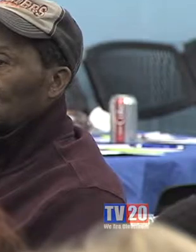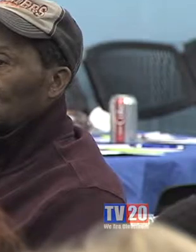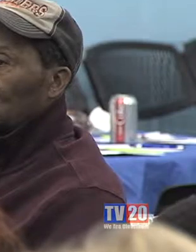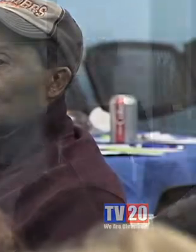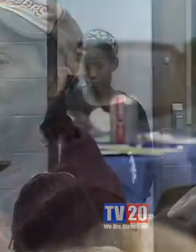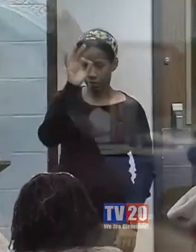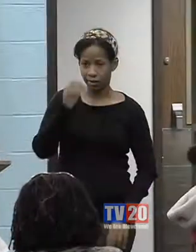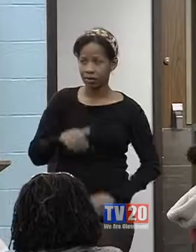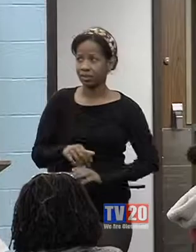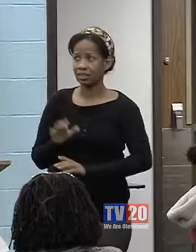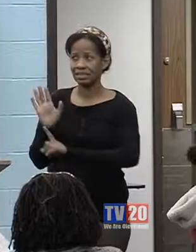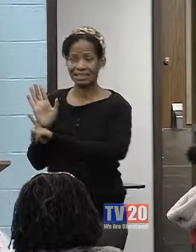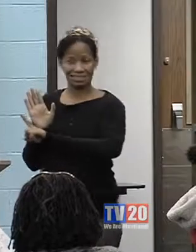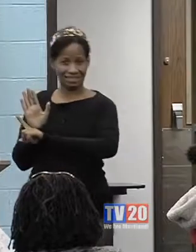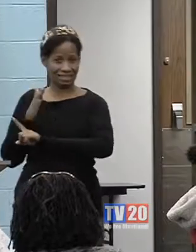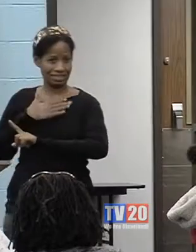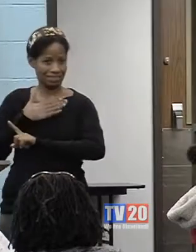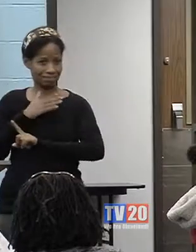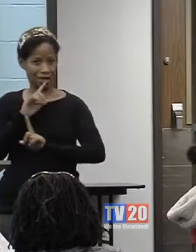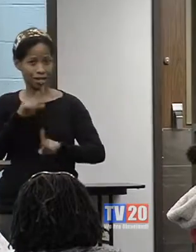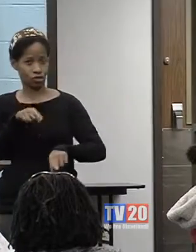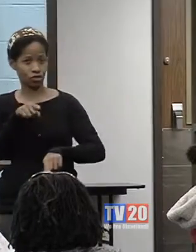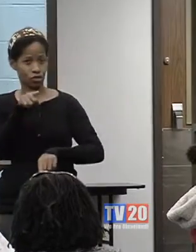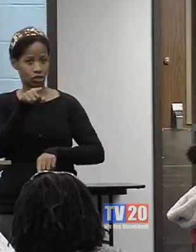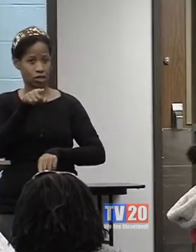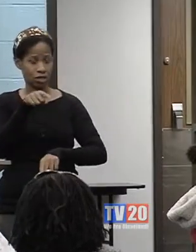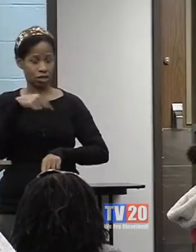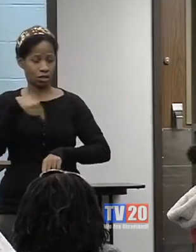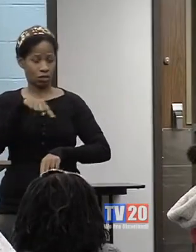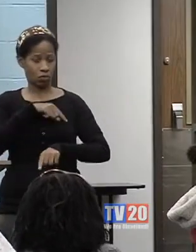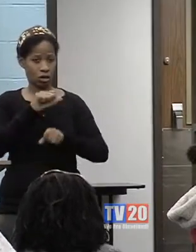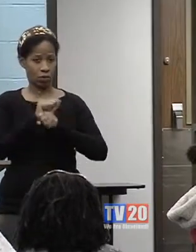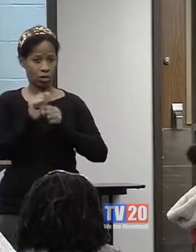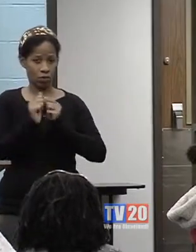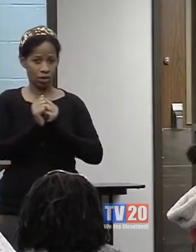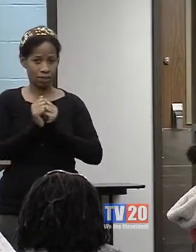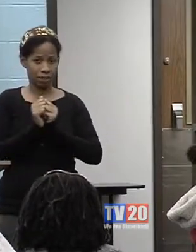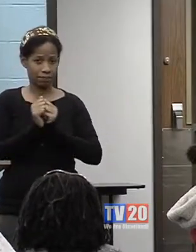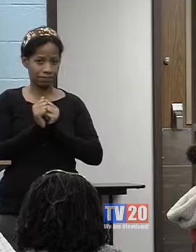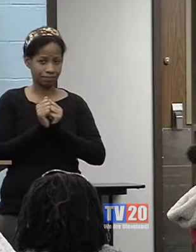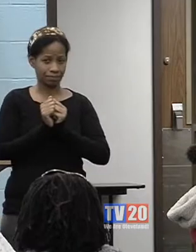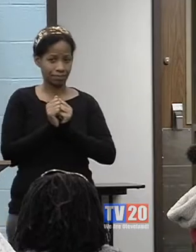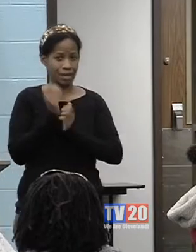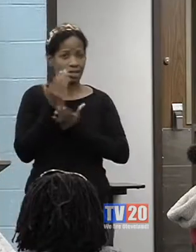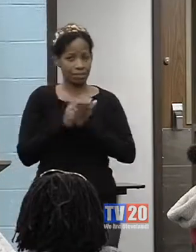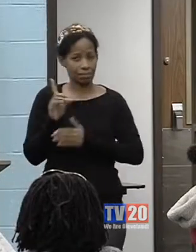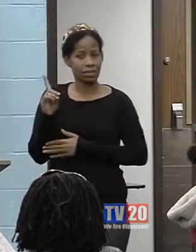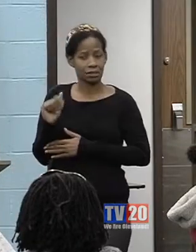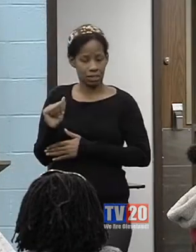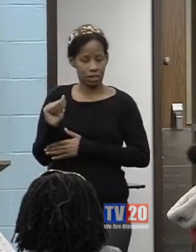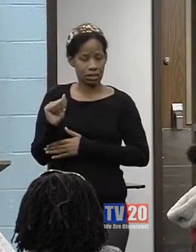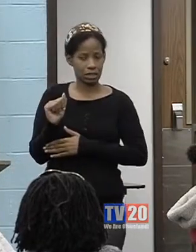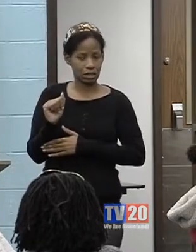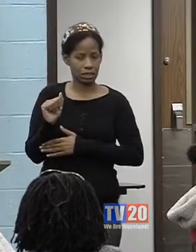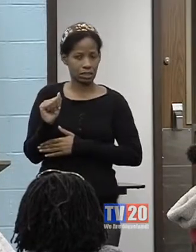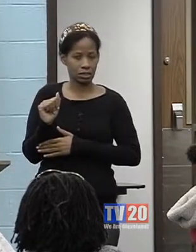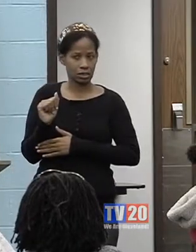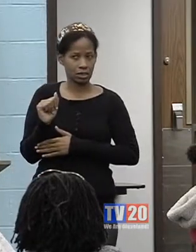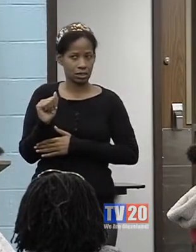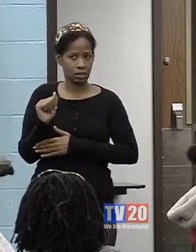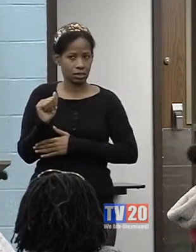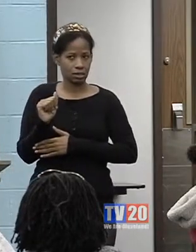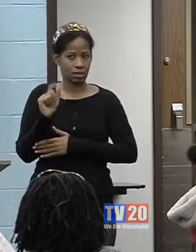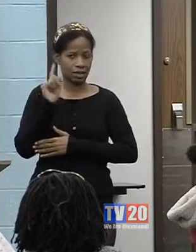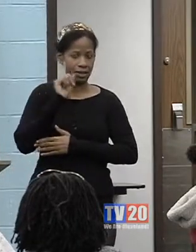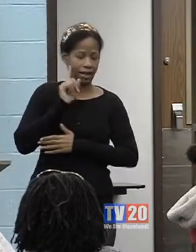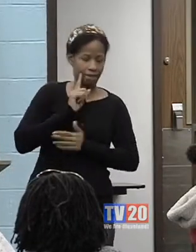You don't have to look into, I know we deal with certain disabilities. You know, I mean, you know, we deal with